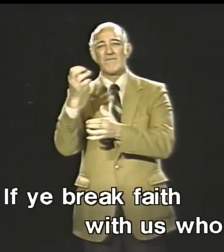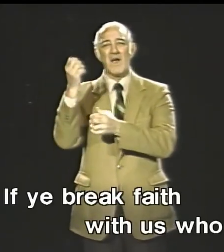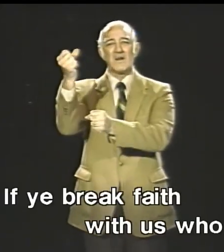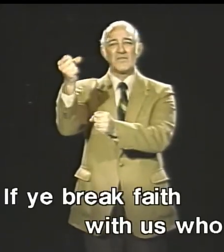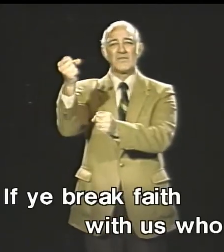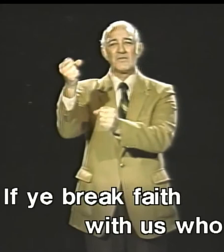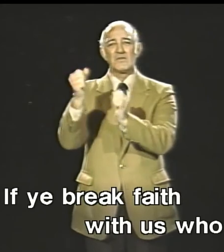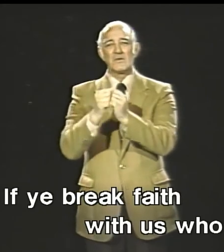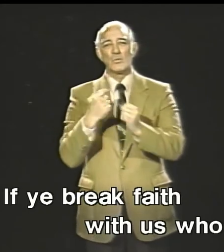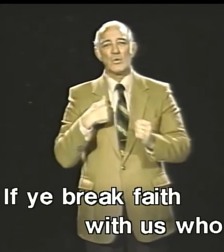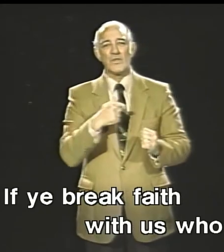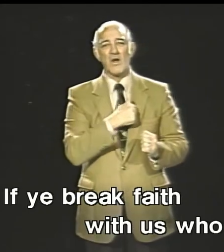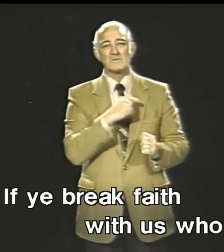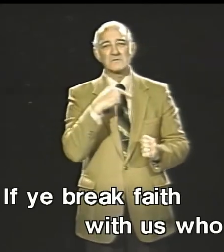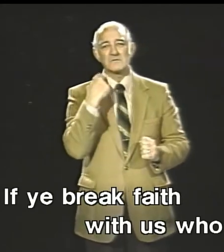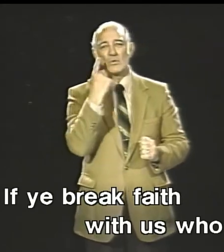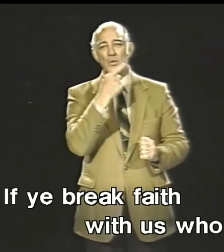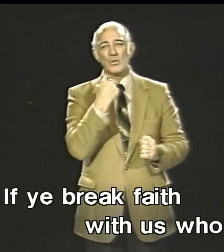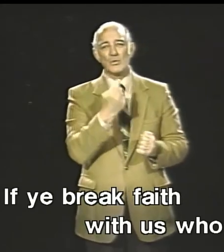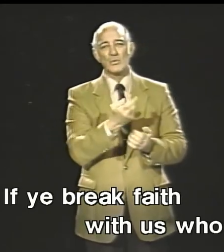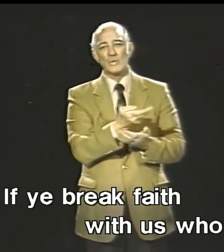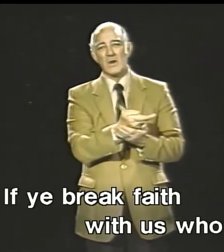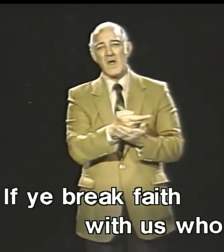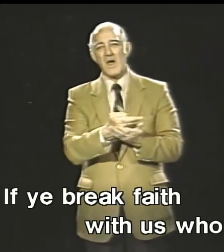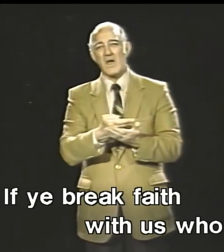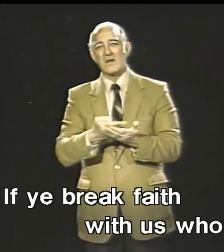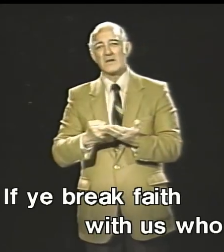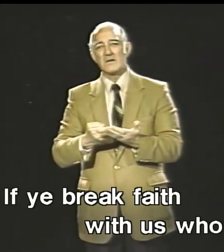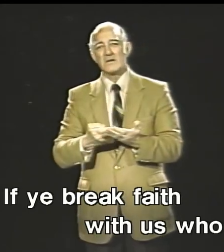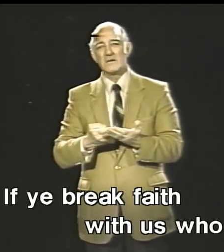If ye break faith with us who die,